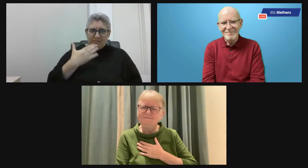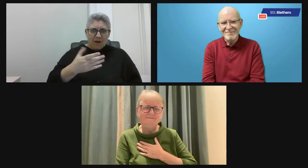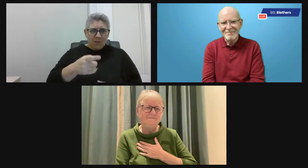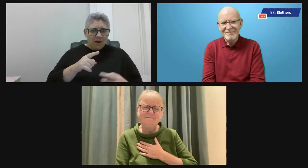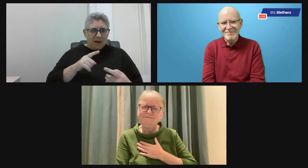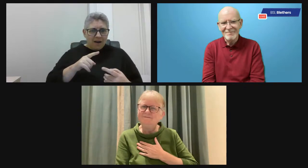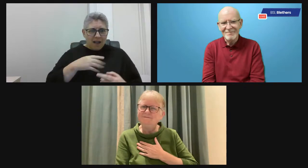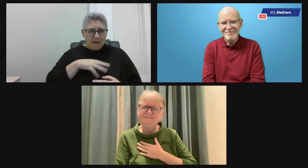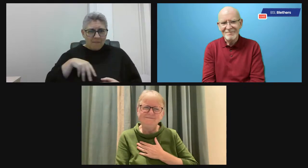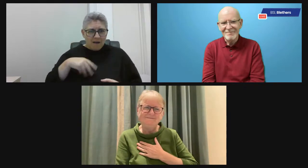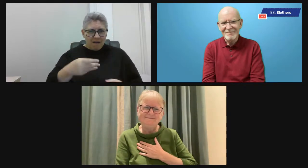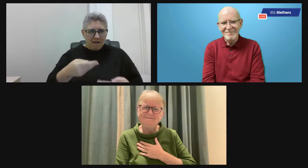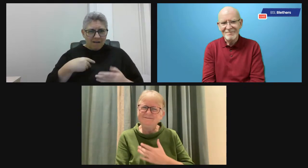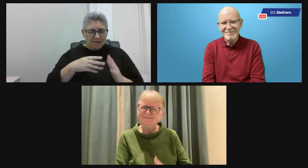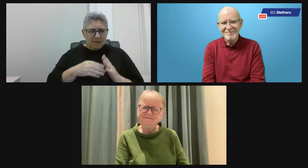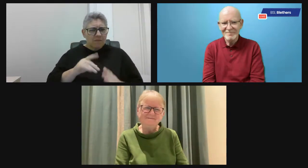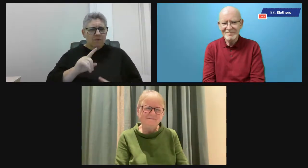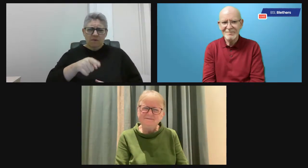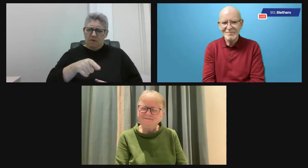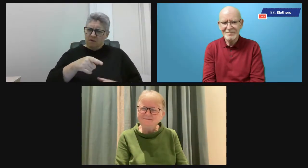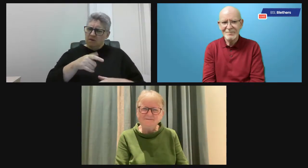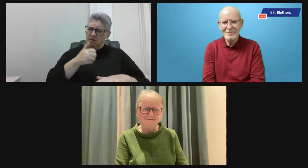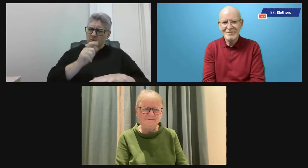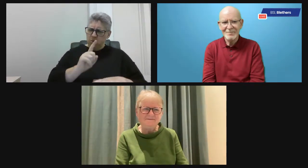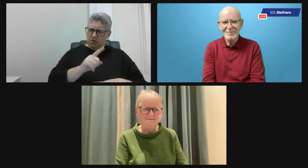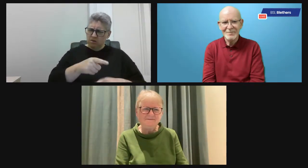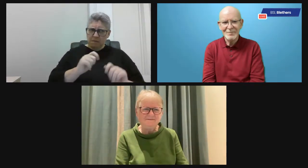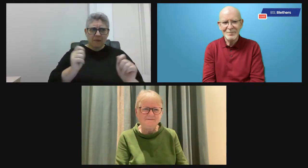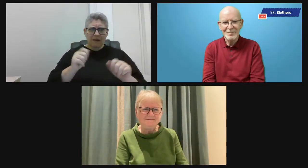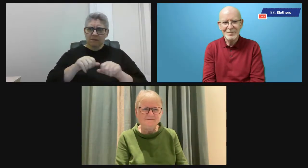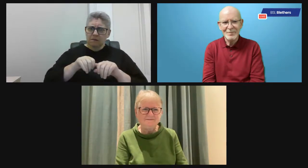viewers. Wow. Oh, isn't that lovely? Oh.